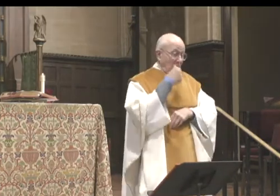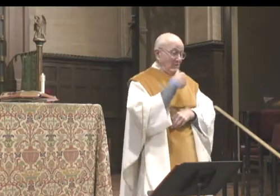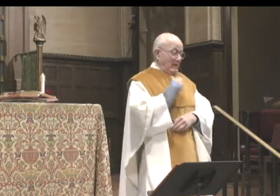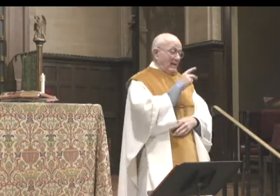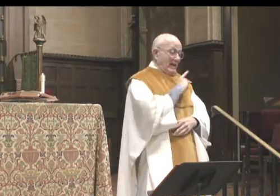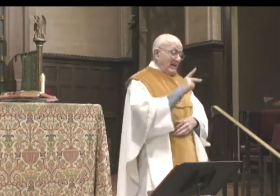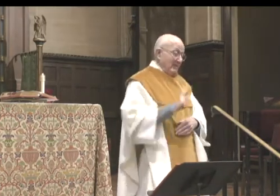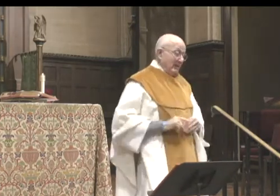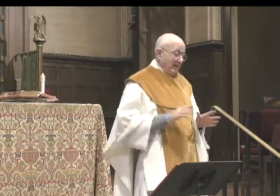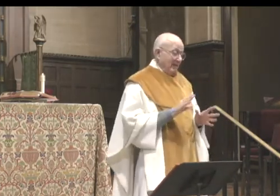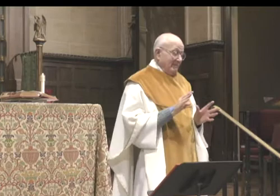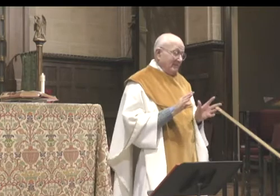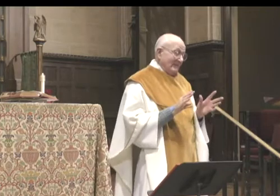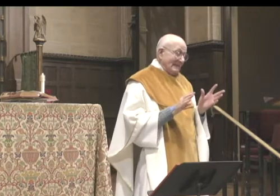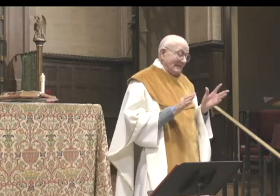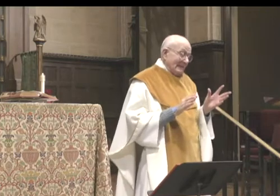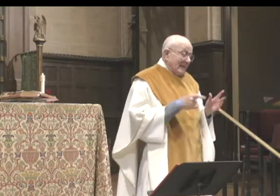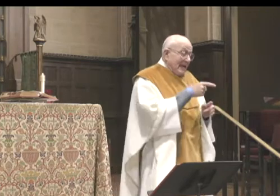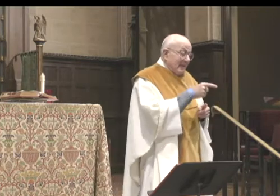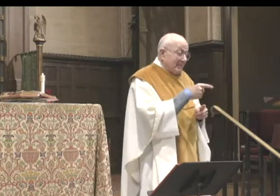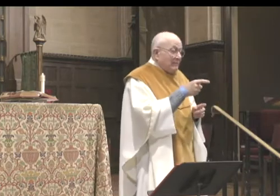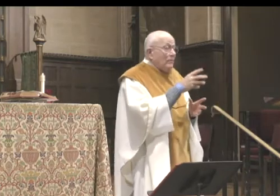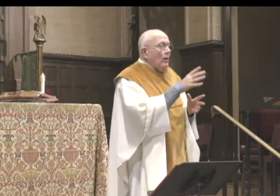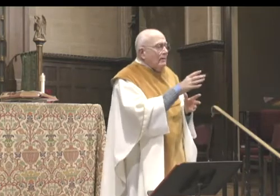me, respect me because I'm a king?